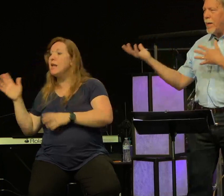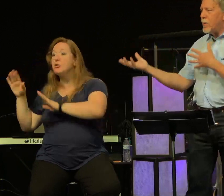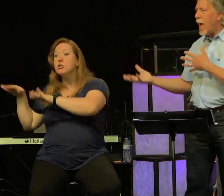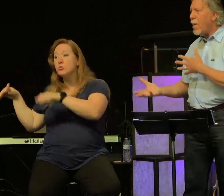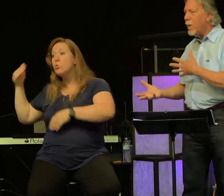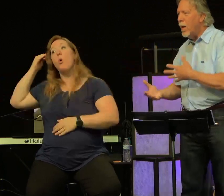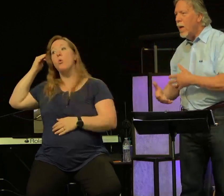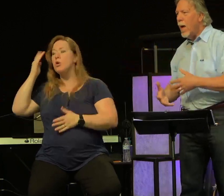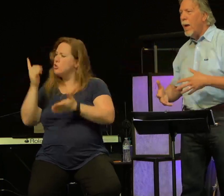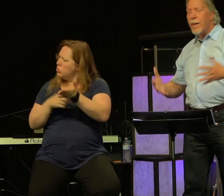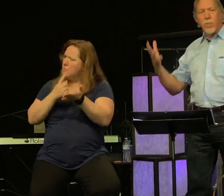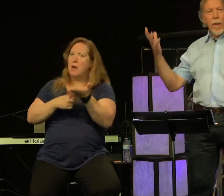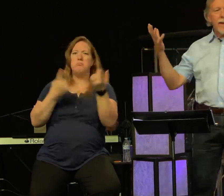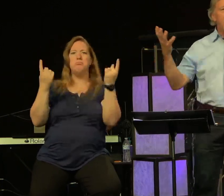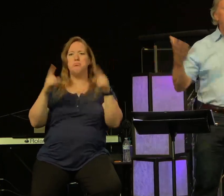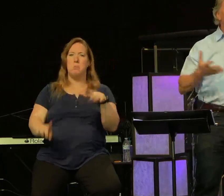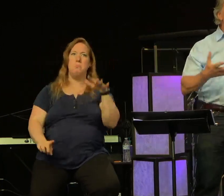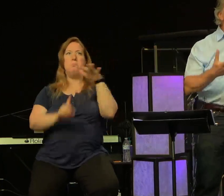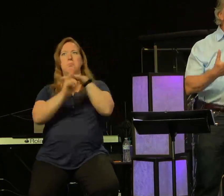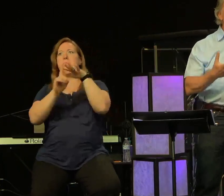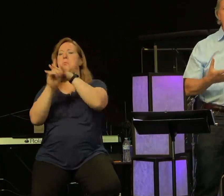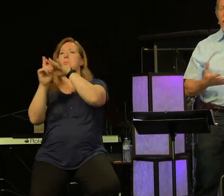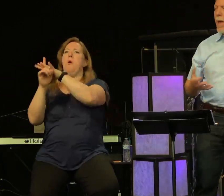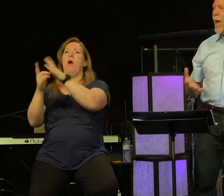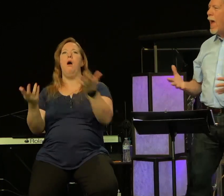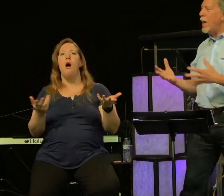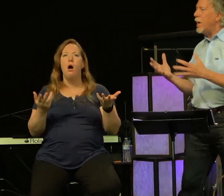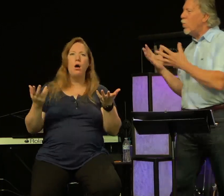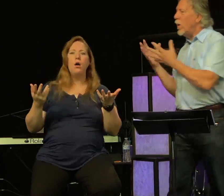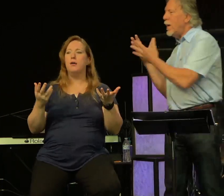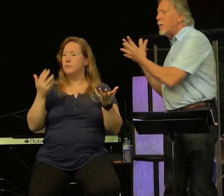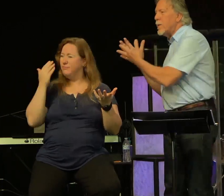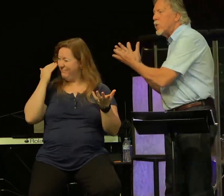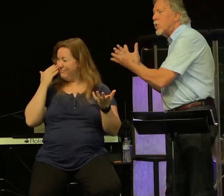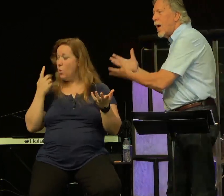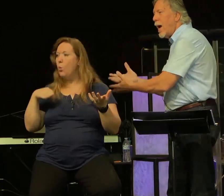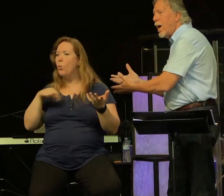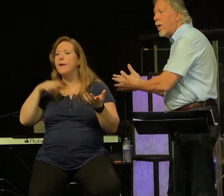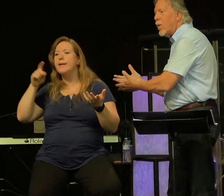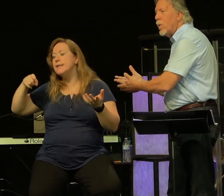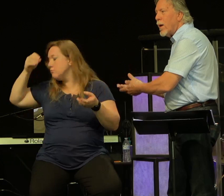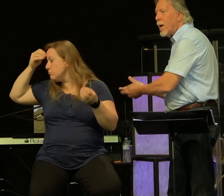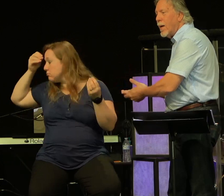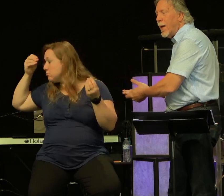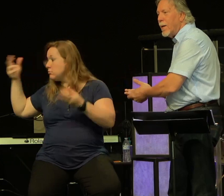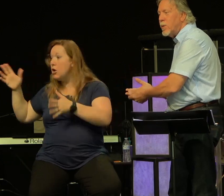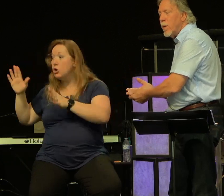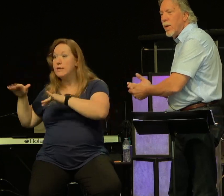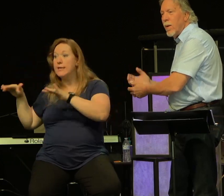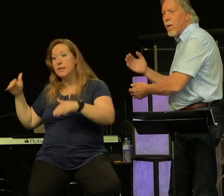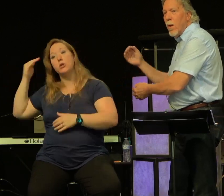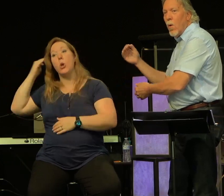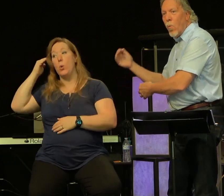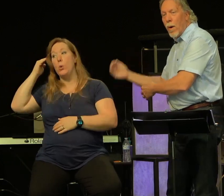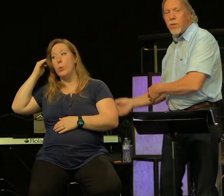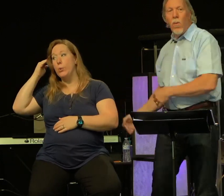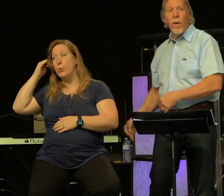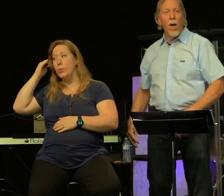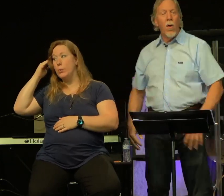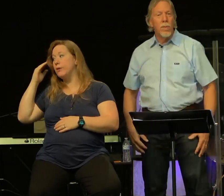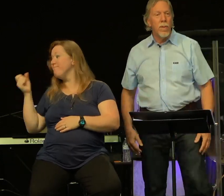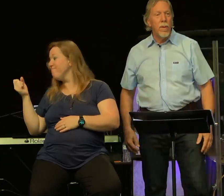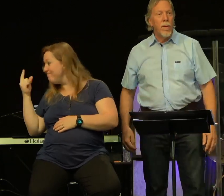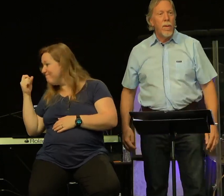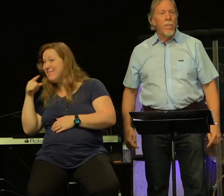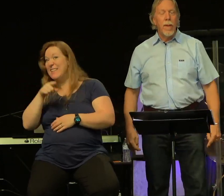up. Things happen. Unexpected circumstances. And we need to share with our kids what's going